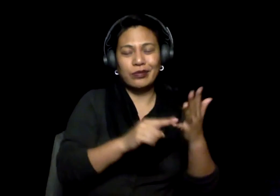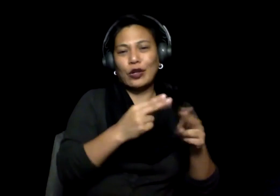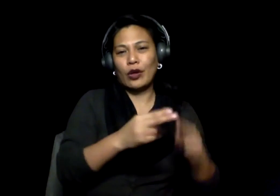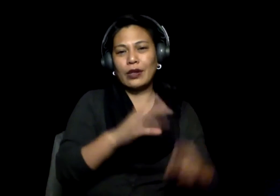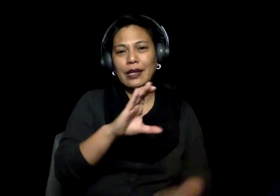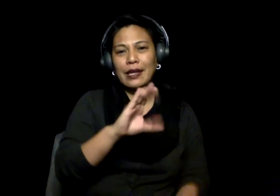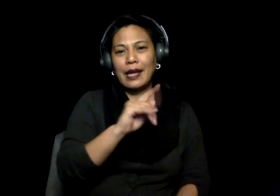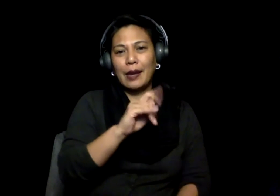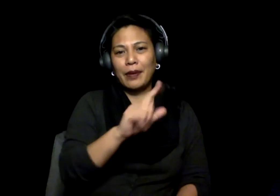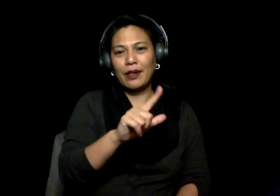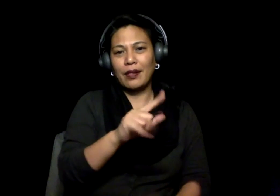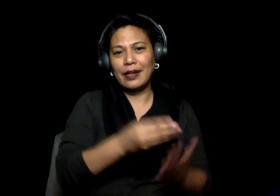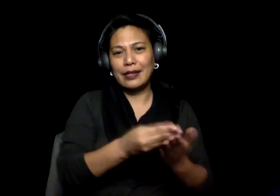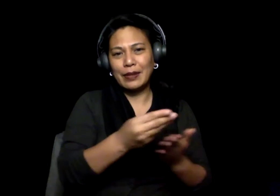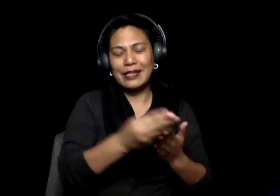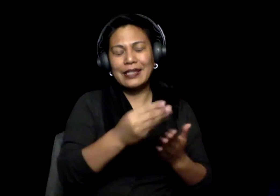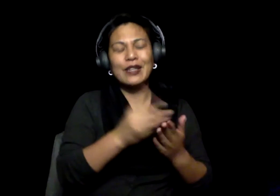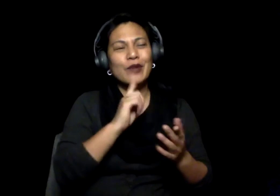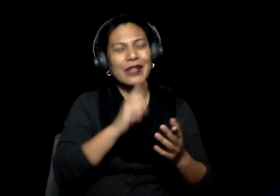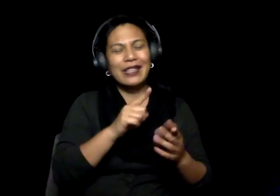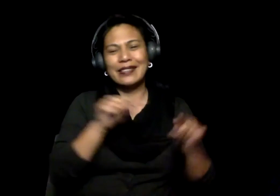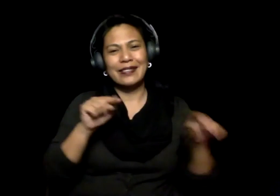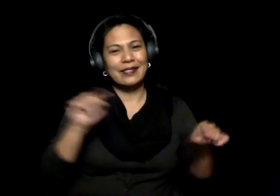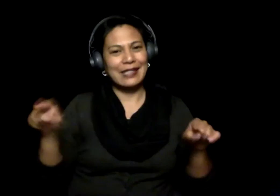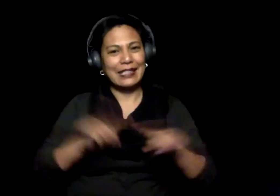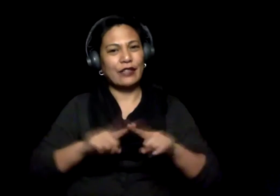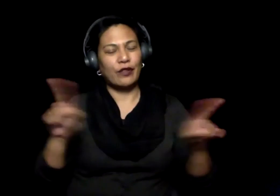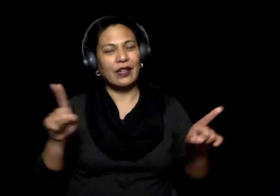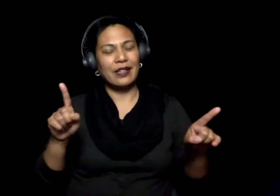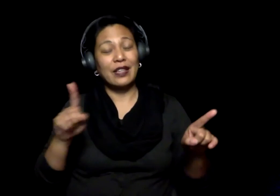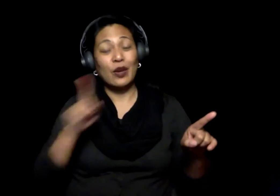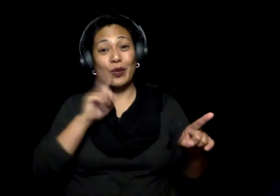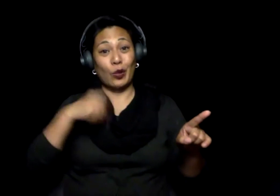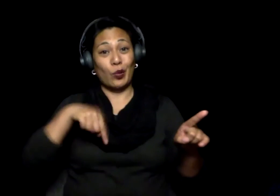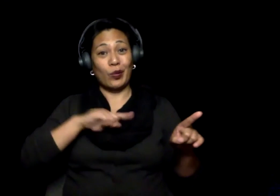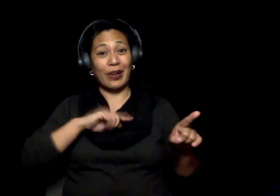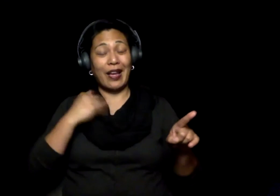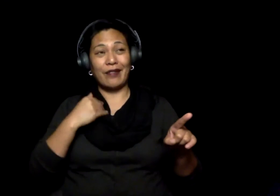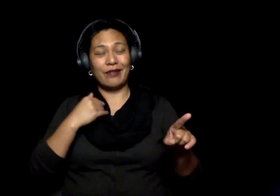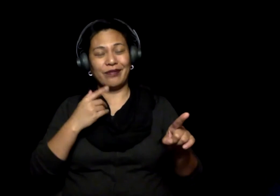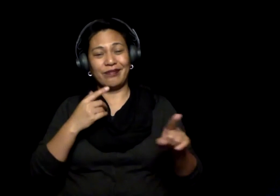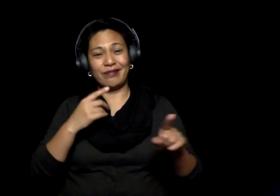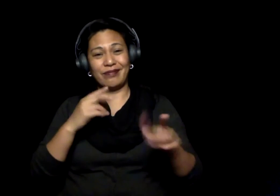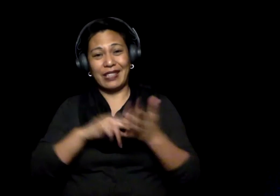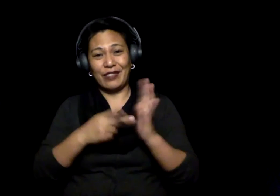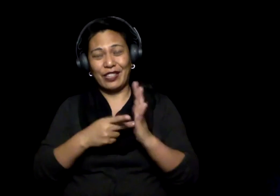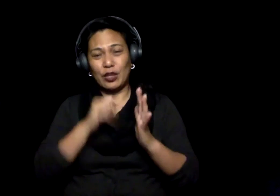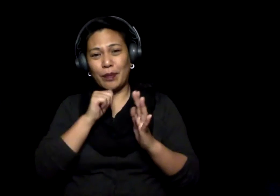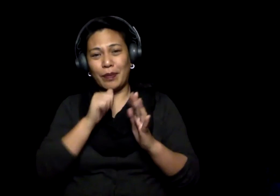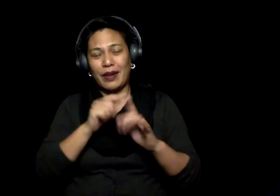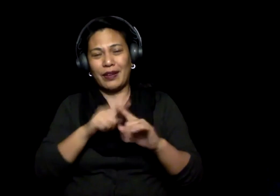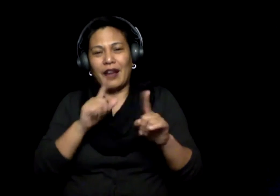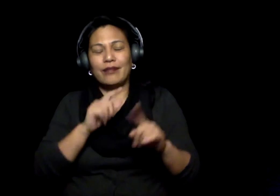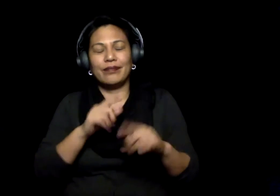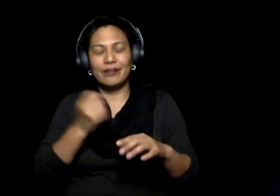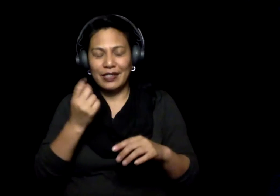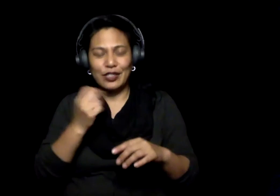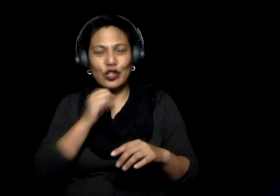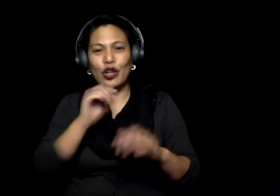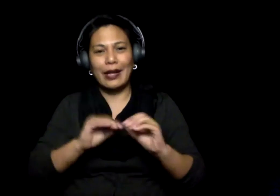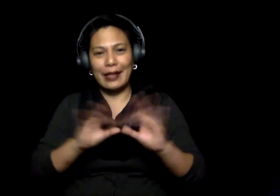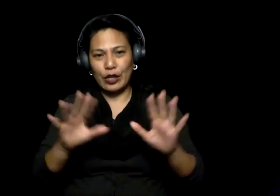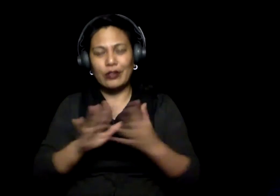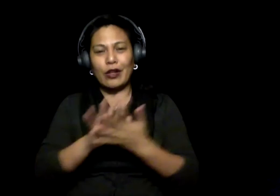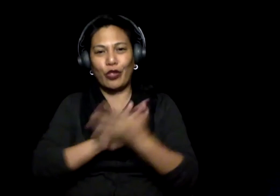take it on a case-by-case basis. We don't have a great definition, to be honest, from CRA. So we are always trying to find where